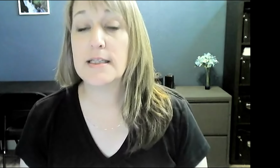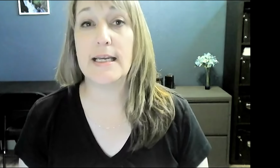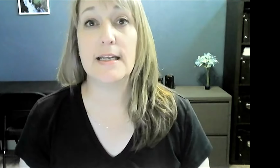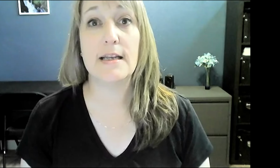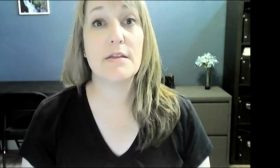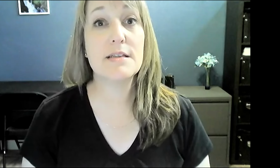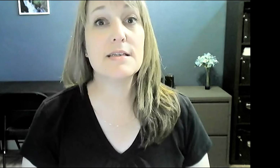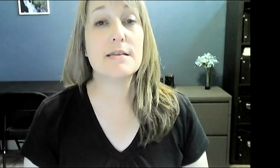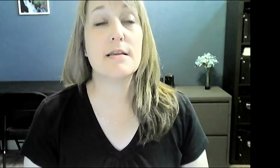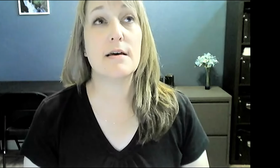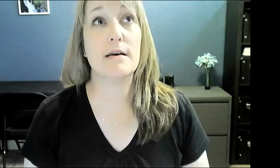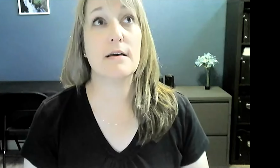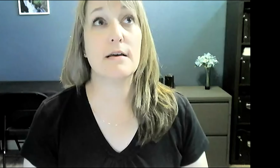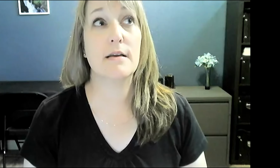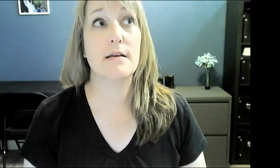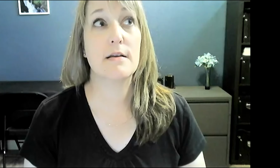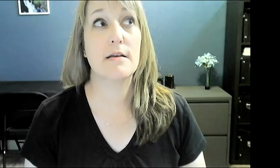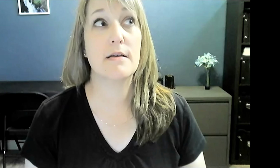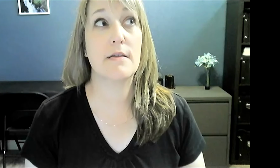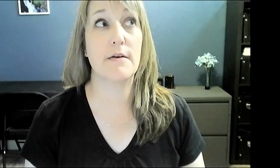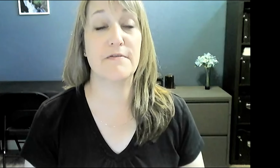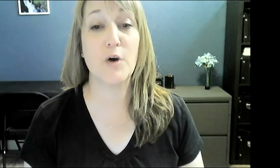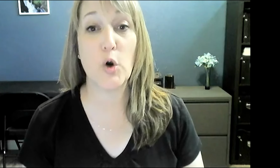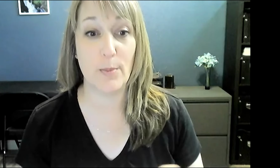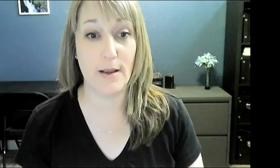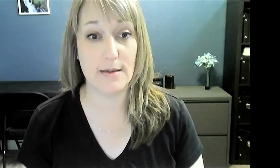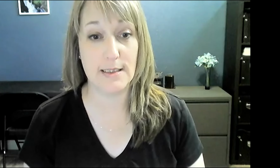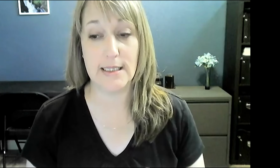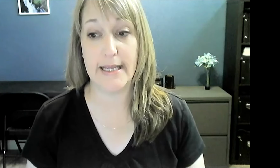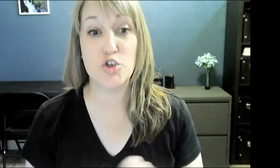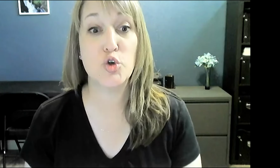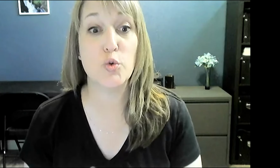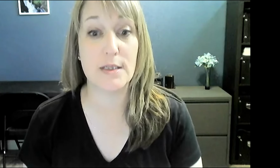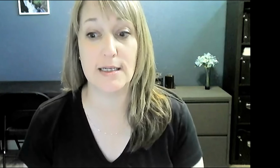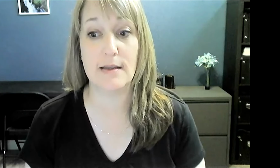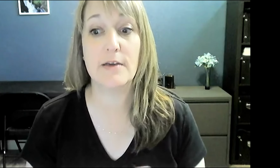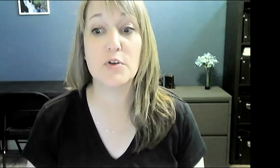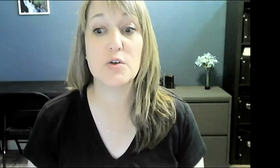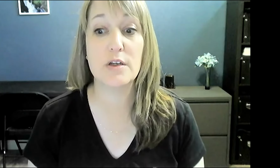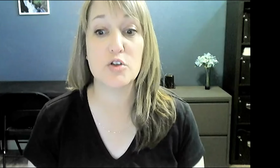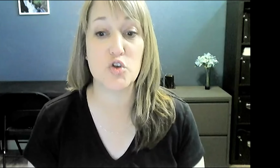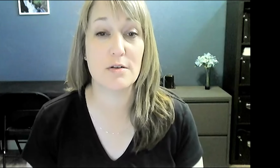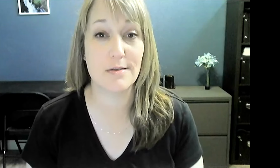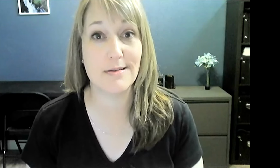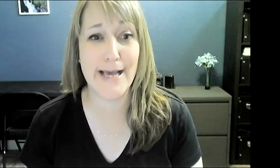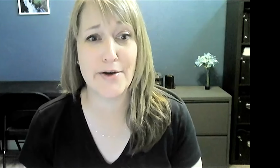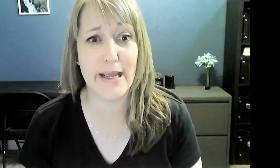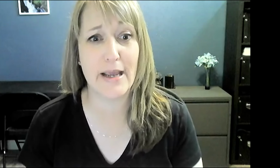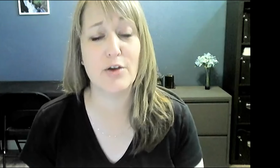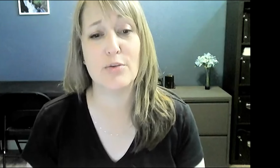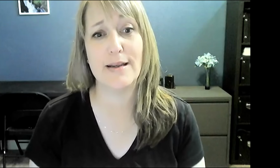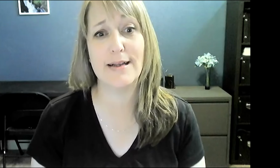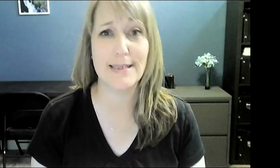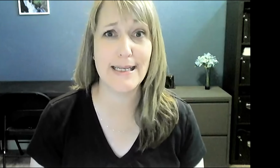Clean. Now this is the verb clean, like to clean. Like if you're doing your chores on Saturday, you'll be